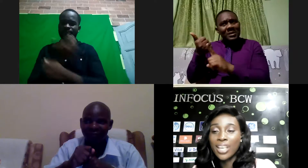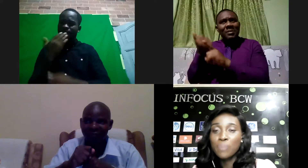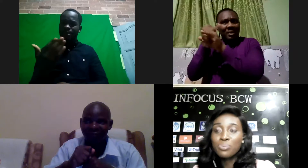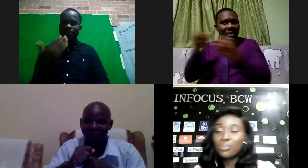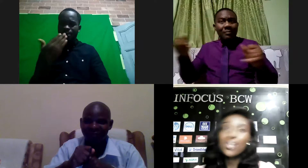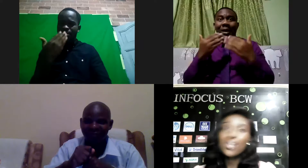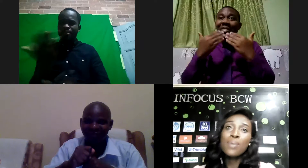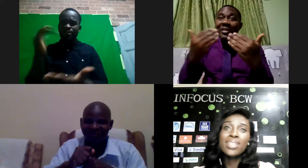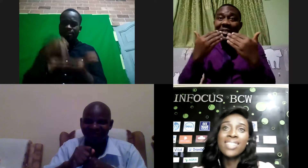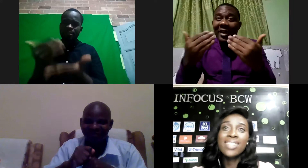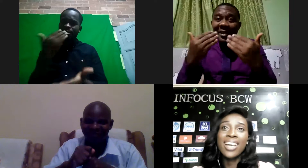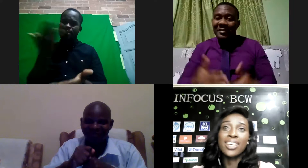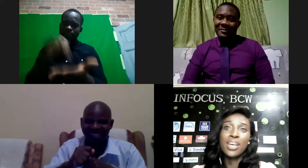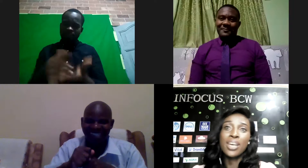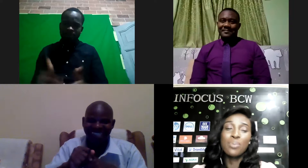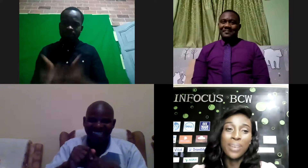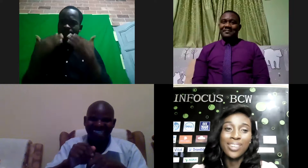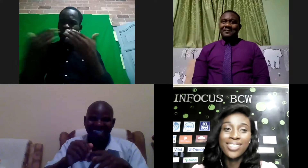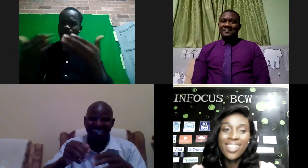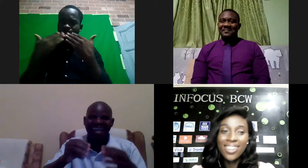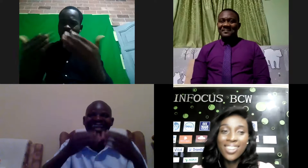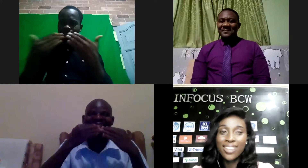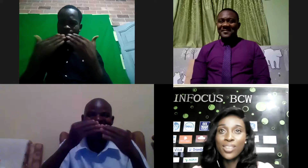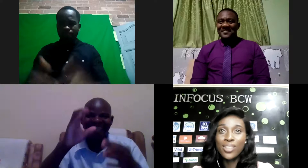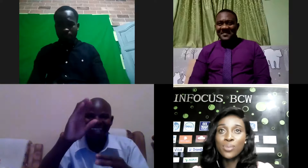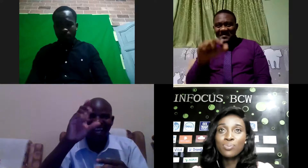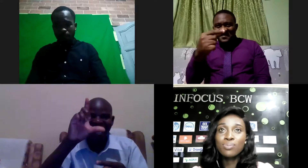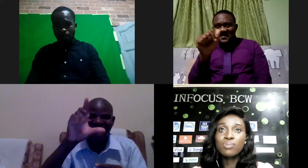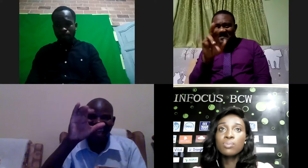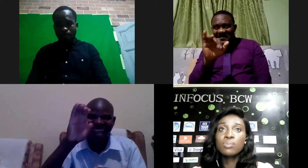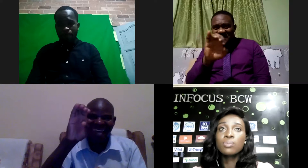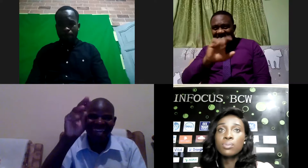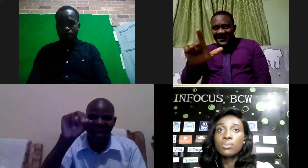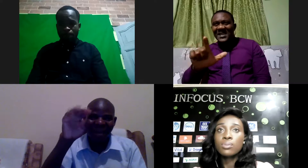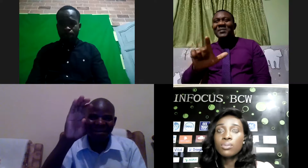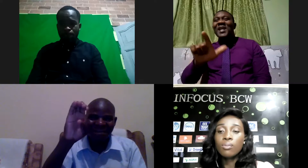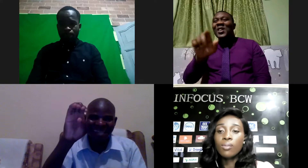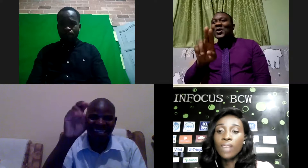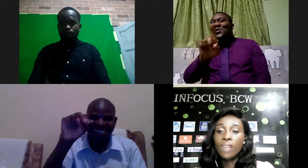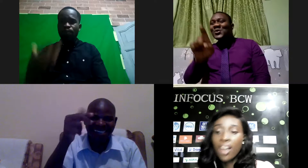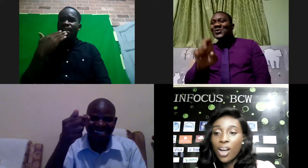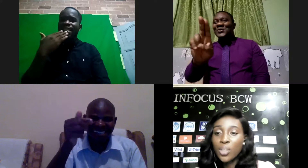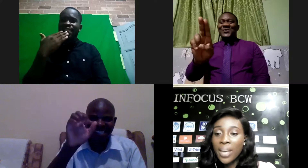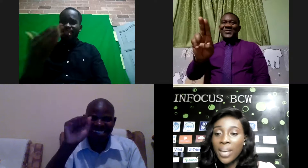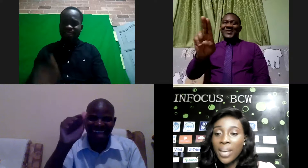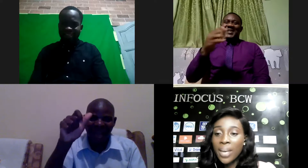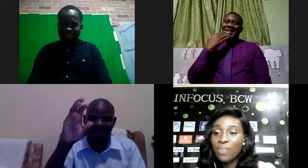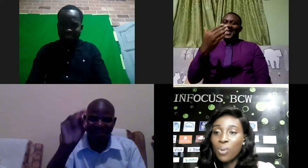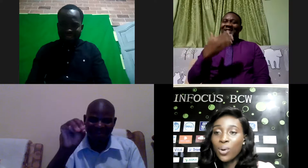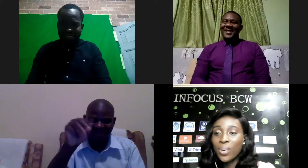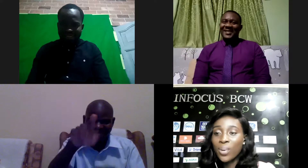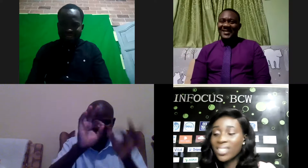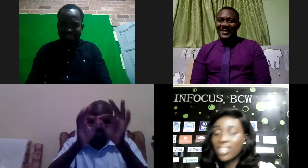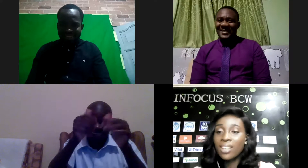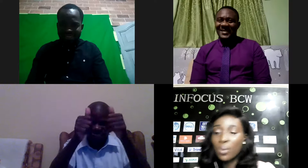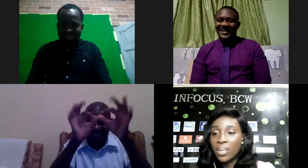again, Mr. Gabriel. Thank you. Thank you. Do we have more